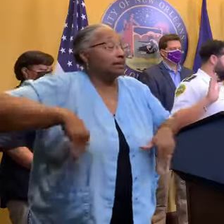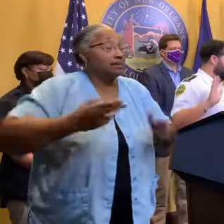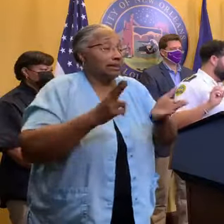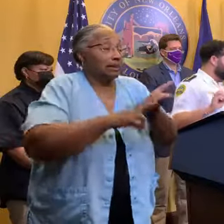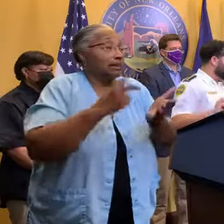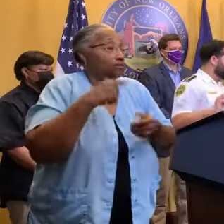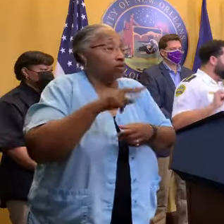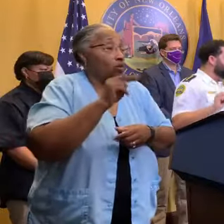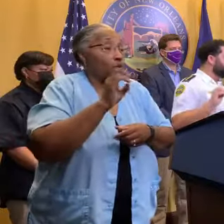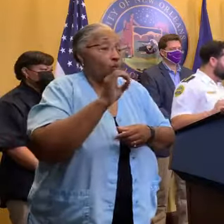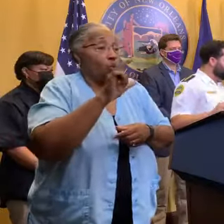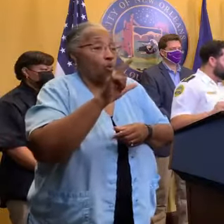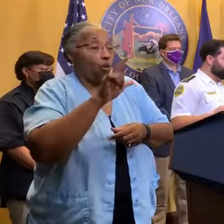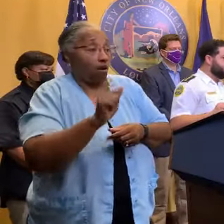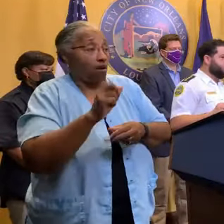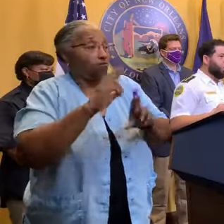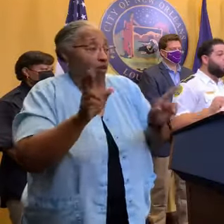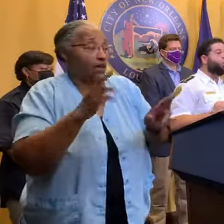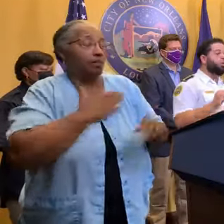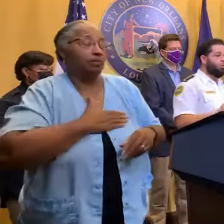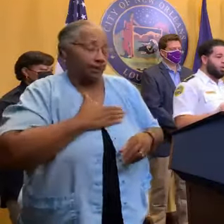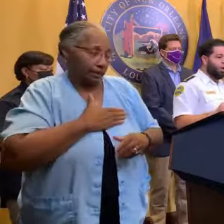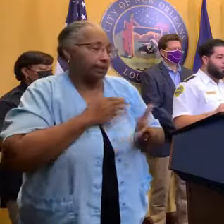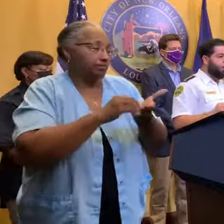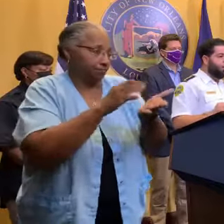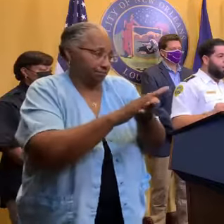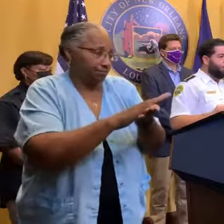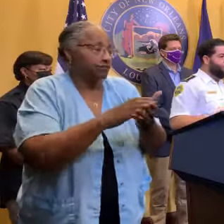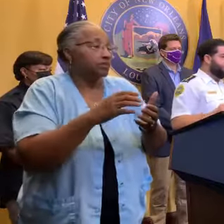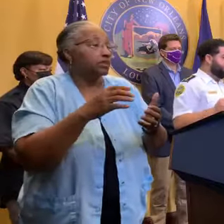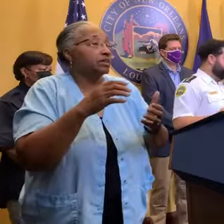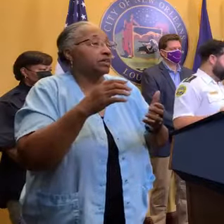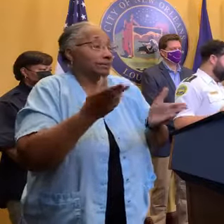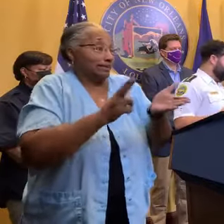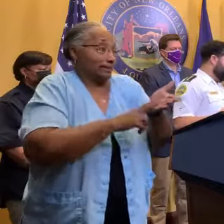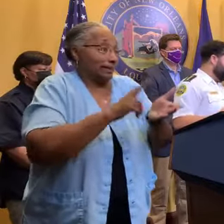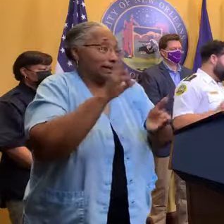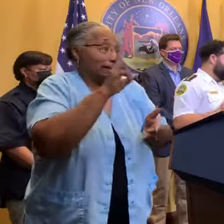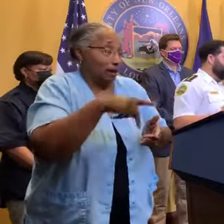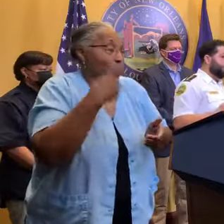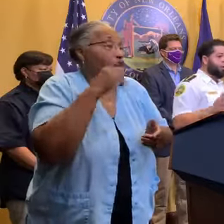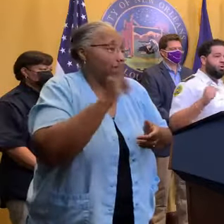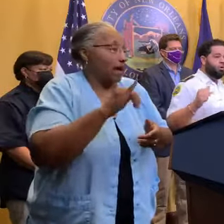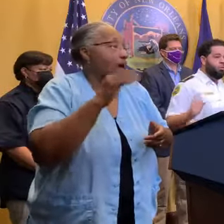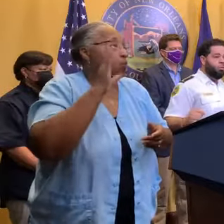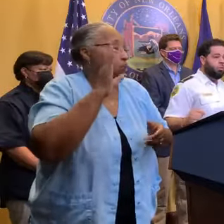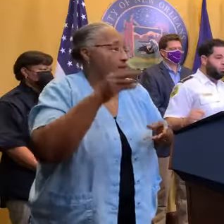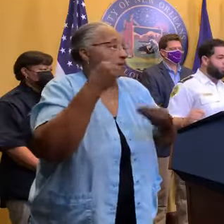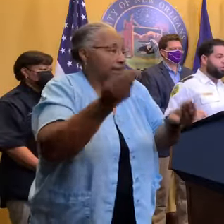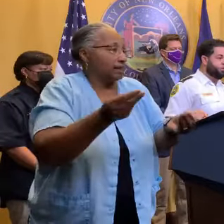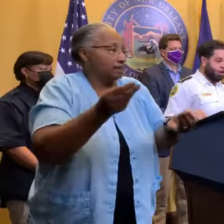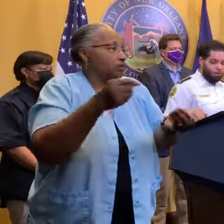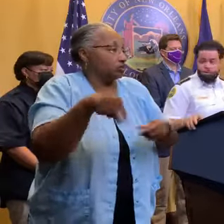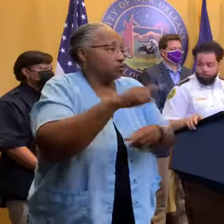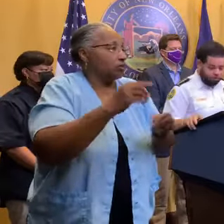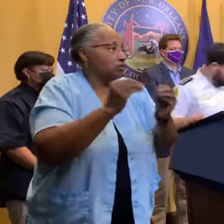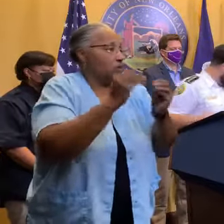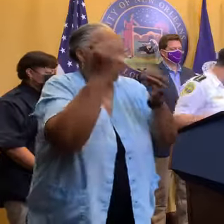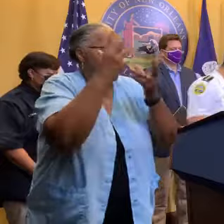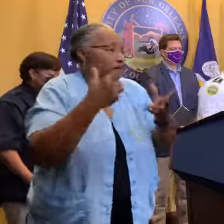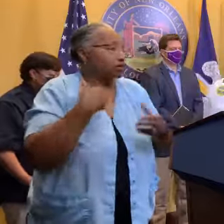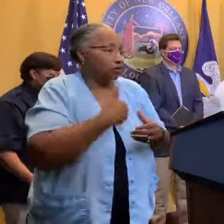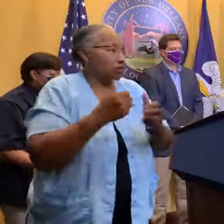Director Arnold mentioned, please do so, because that is the way we will communicate information to the public. Again, thank you, and we'll get through this together.